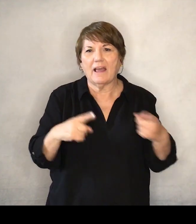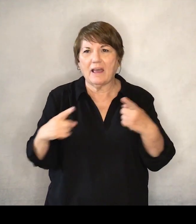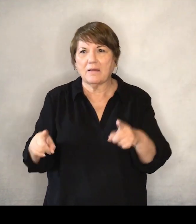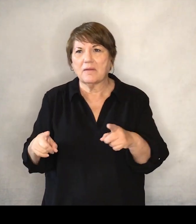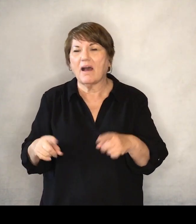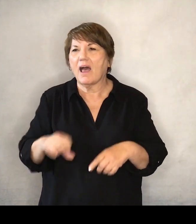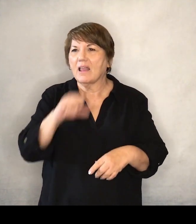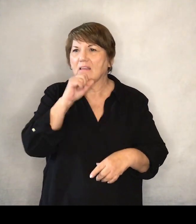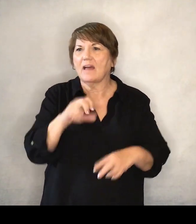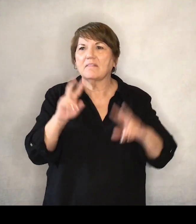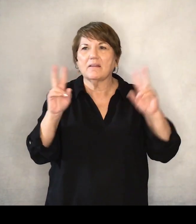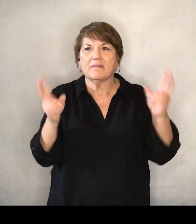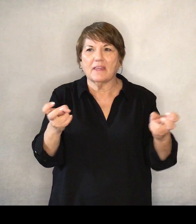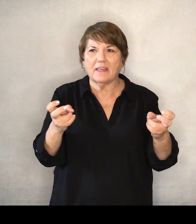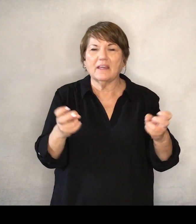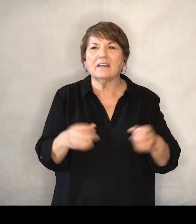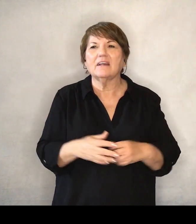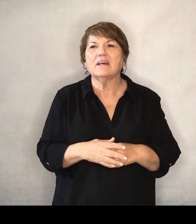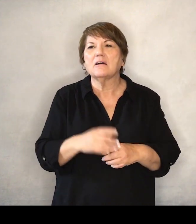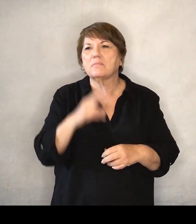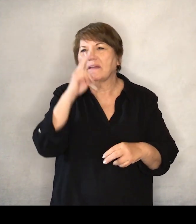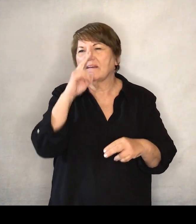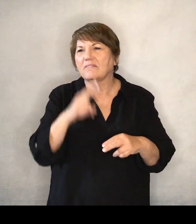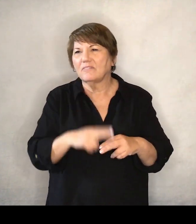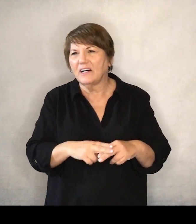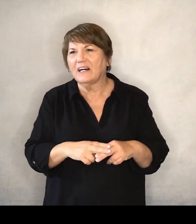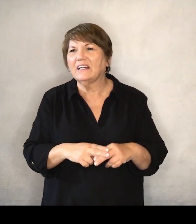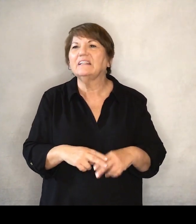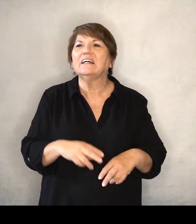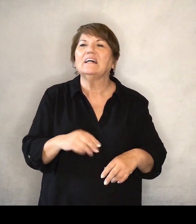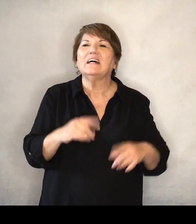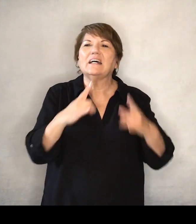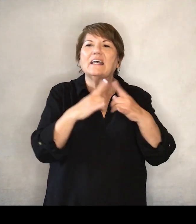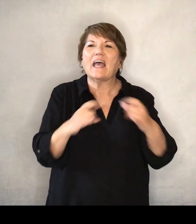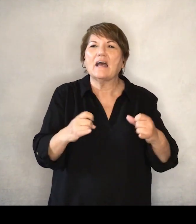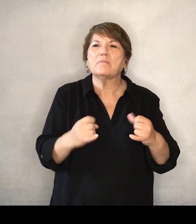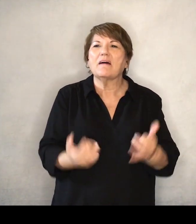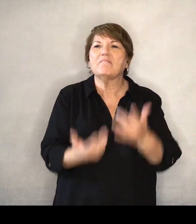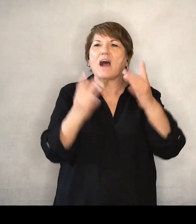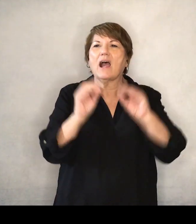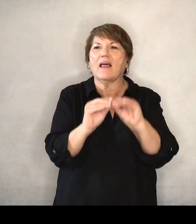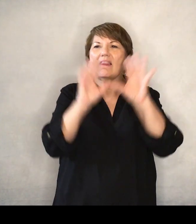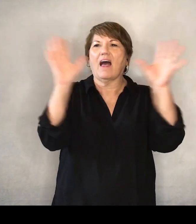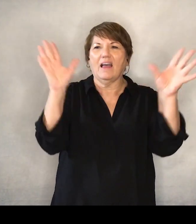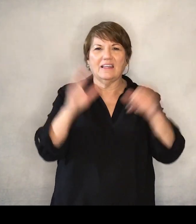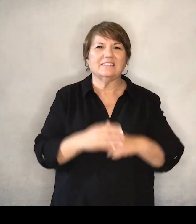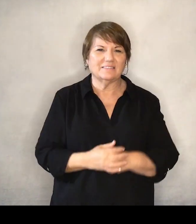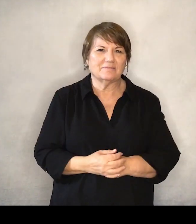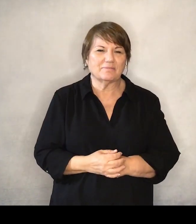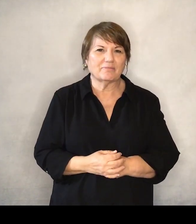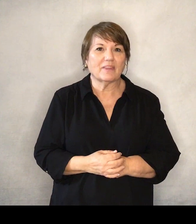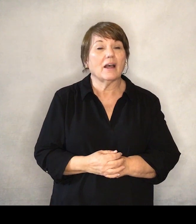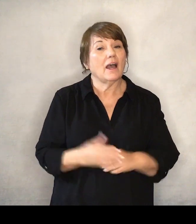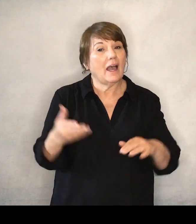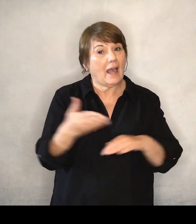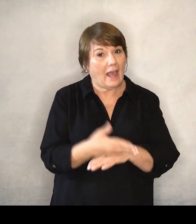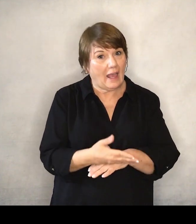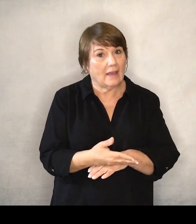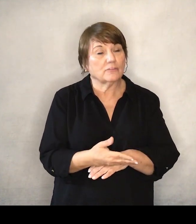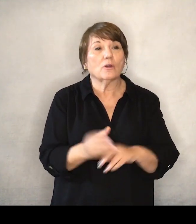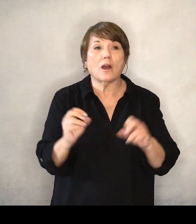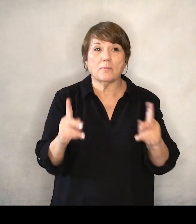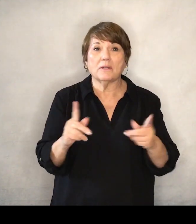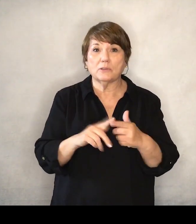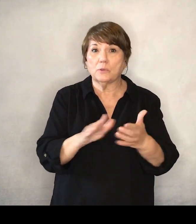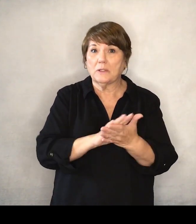this theme with the camping. It'll be really fun and trusting in God. And then, of course, there's opportunities to help clean up after. So,